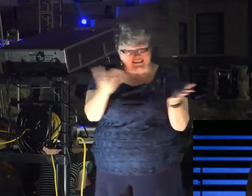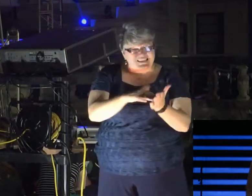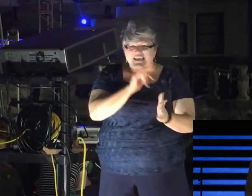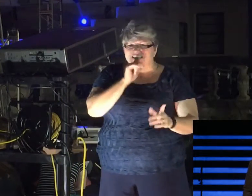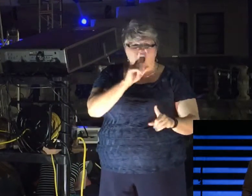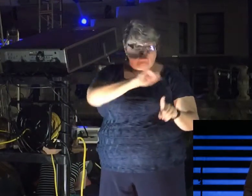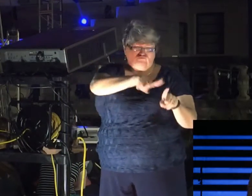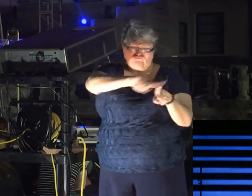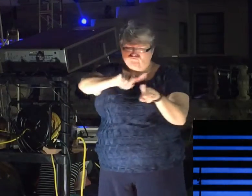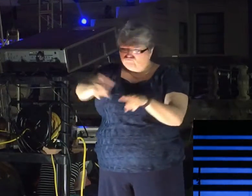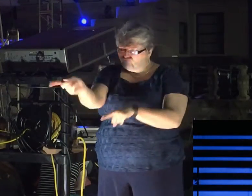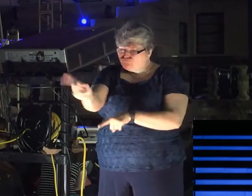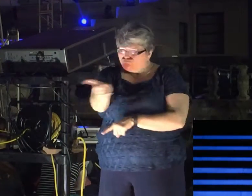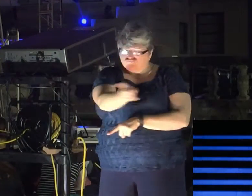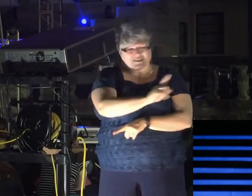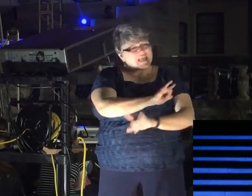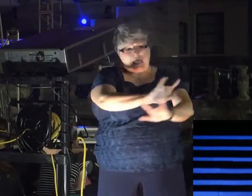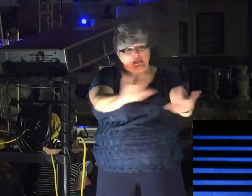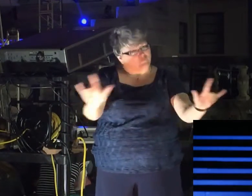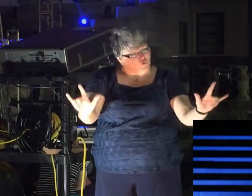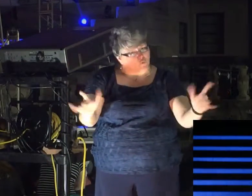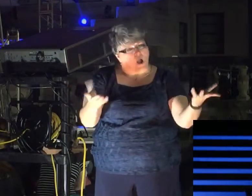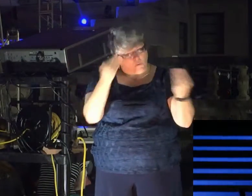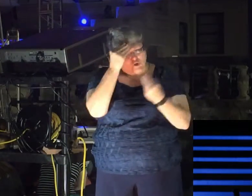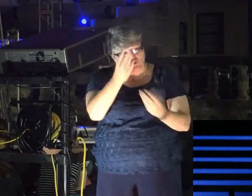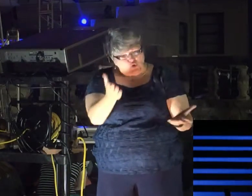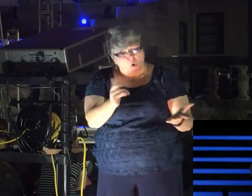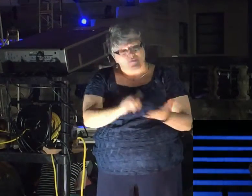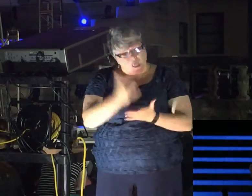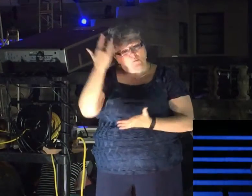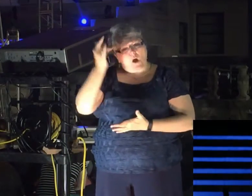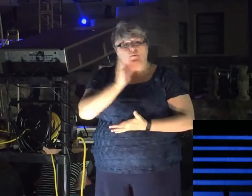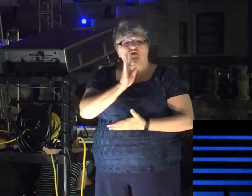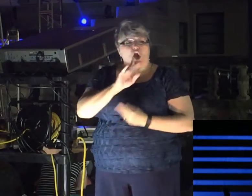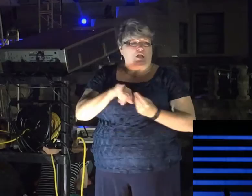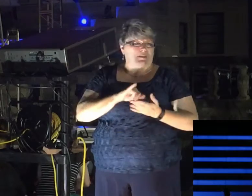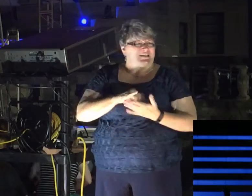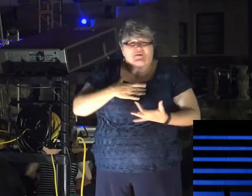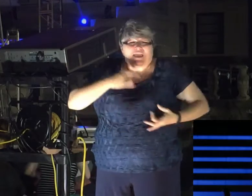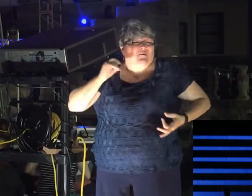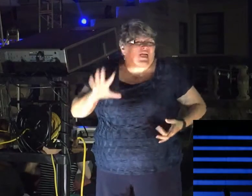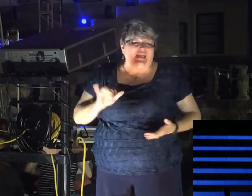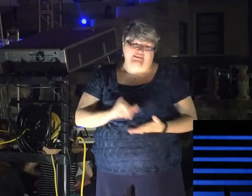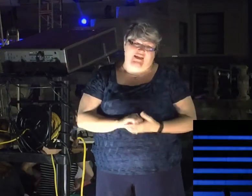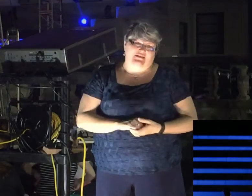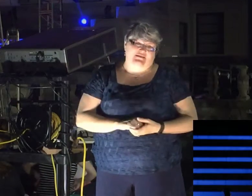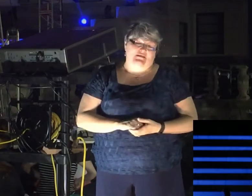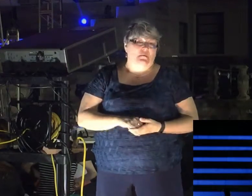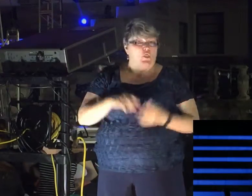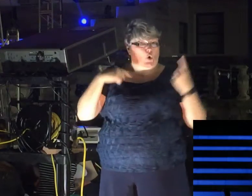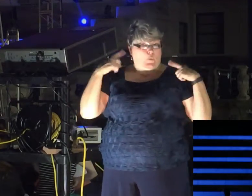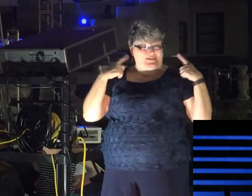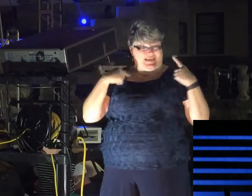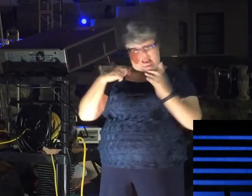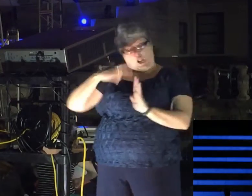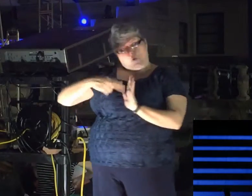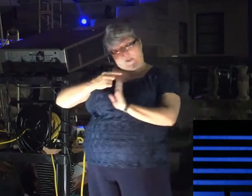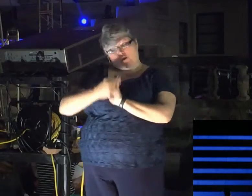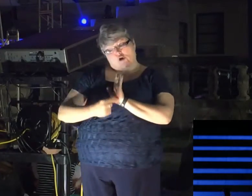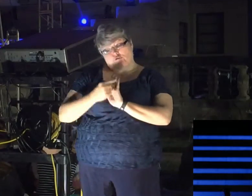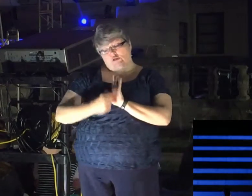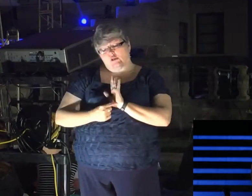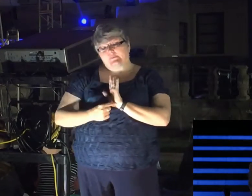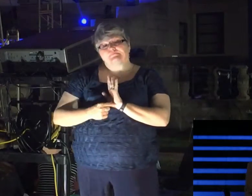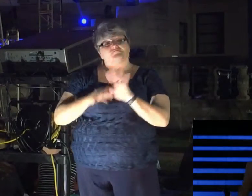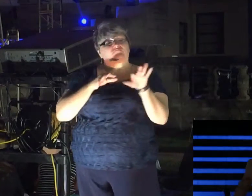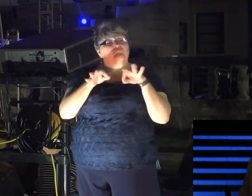I'm saying all this, again, not to shame you, because I love you. I just want you to know that's why we're talking about this, because I don't like this. And here's the crazy thing.